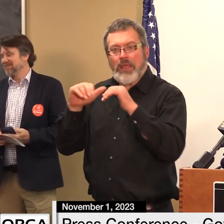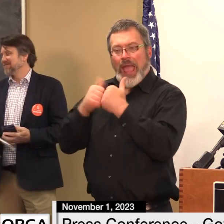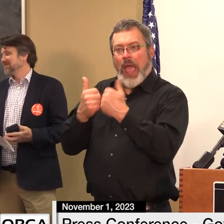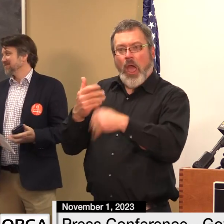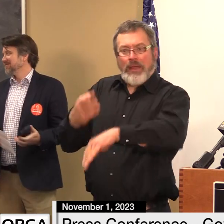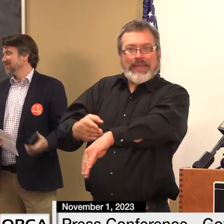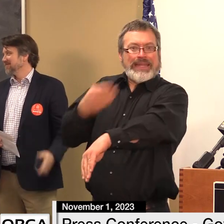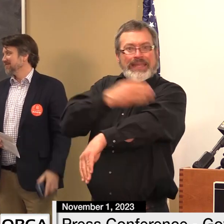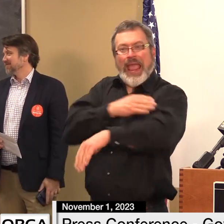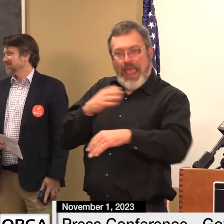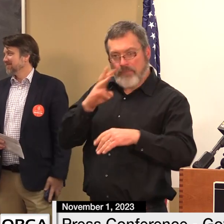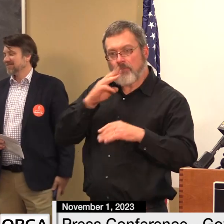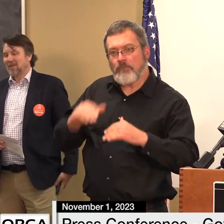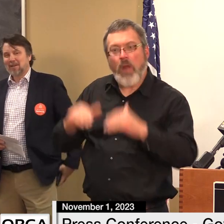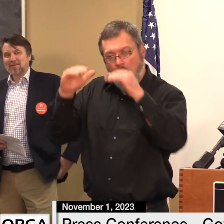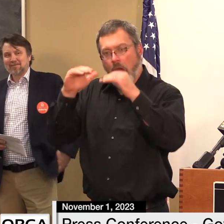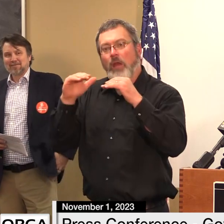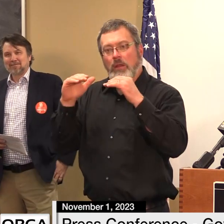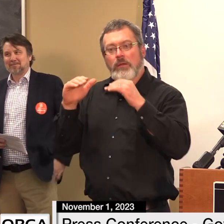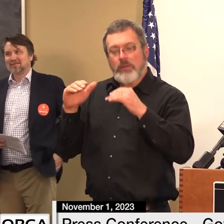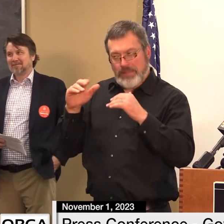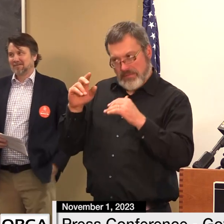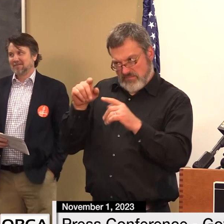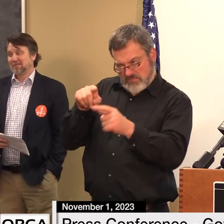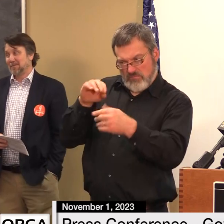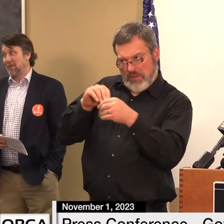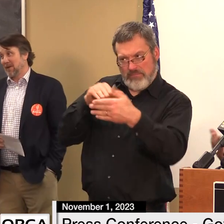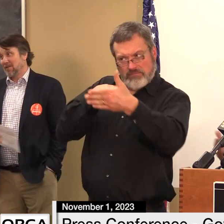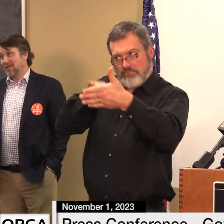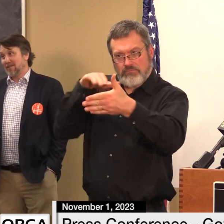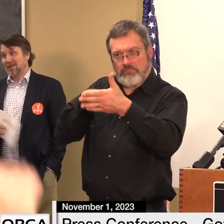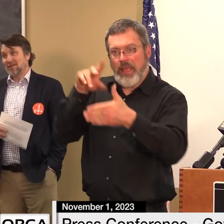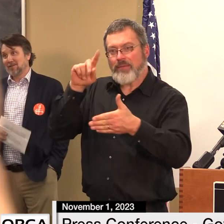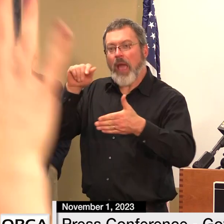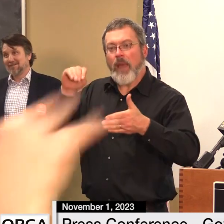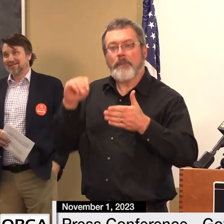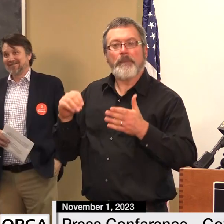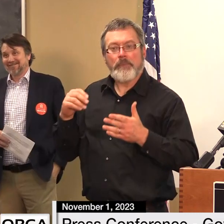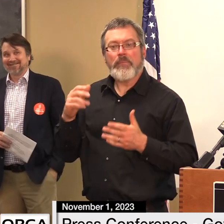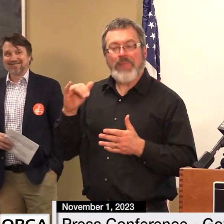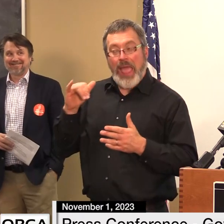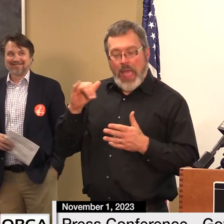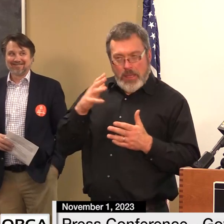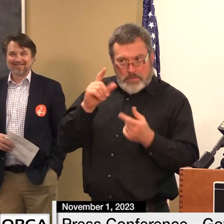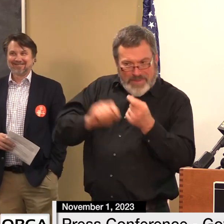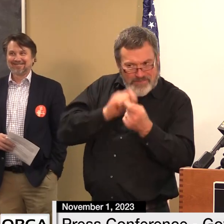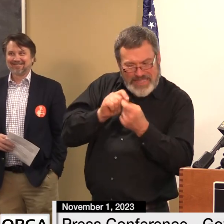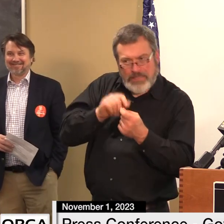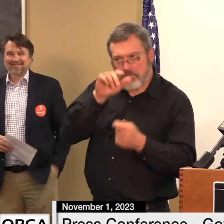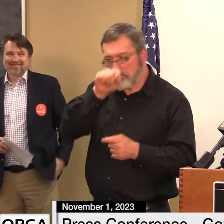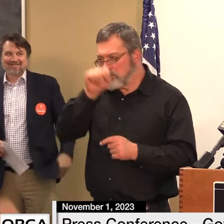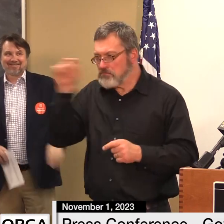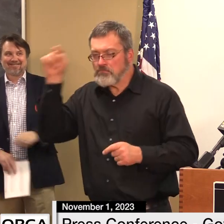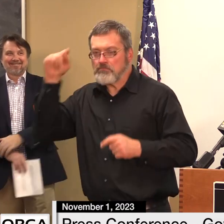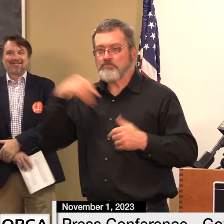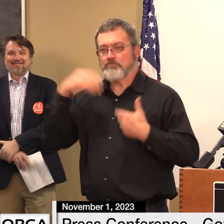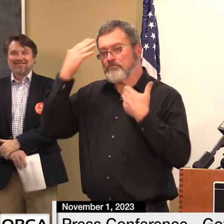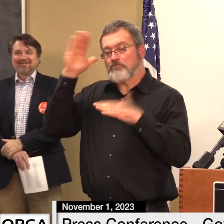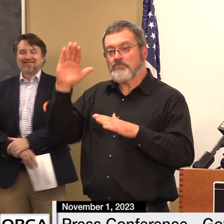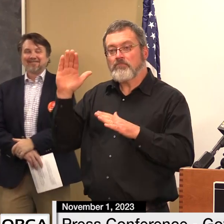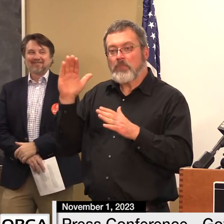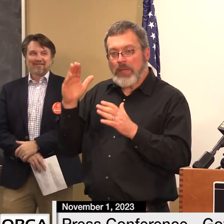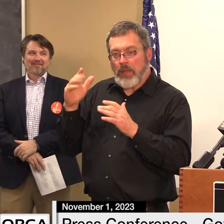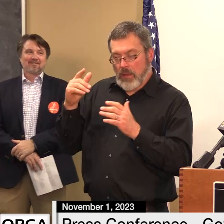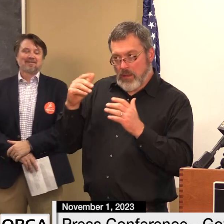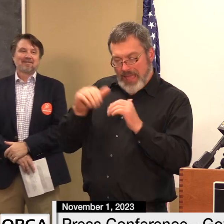flood control dams. But I don't know about the elevations there. I don't know whether you could store anything more there or not